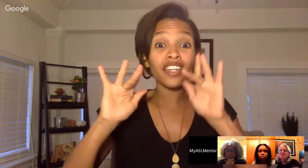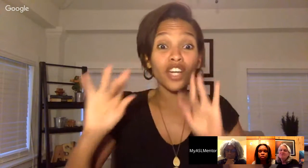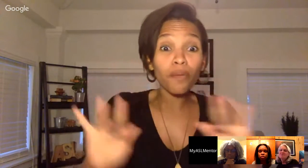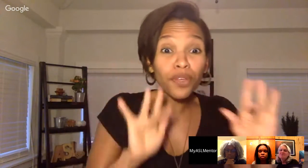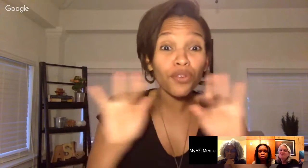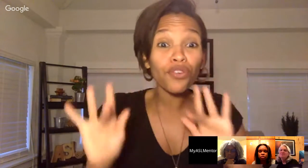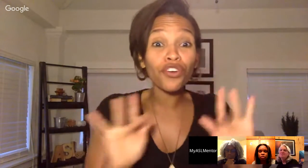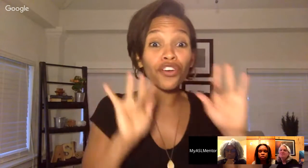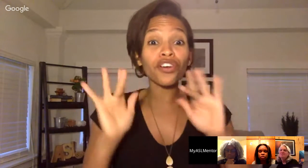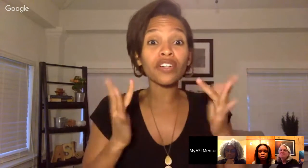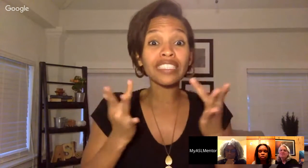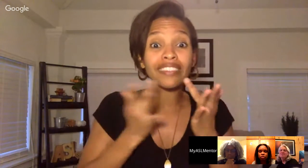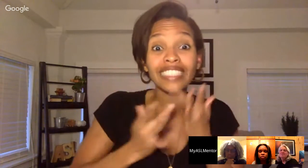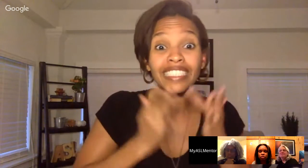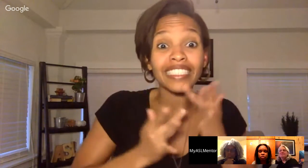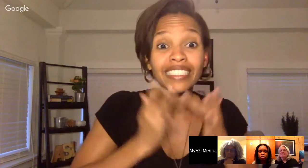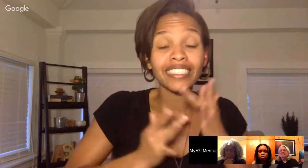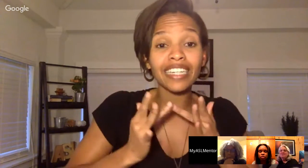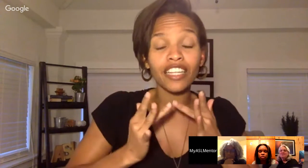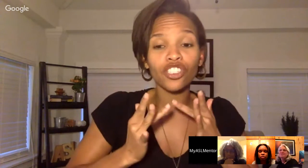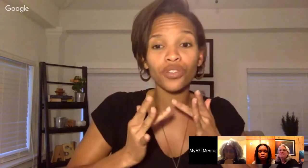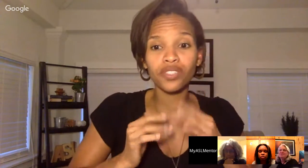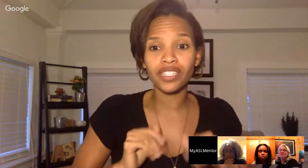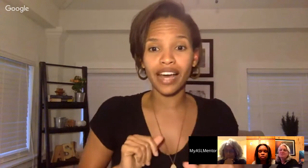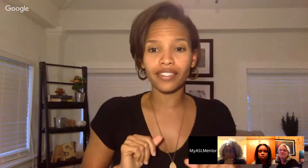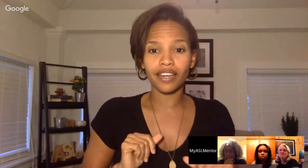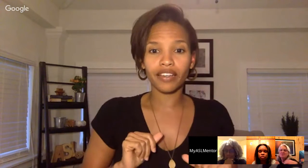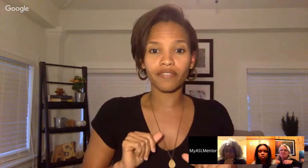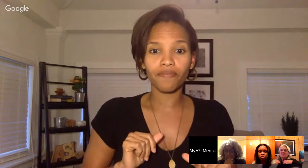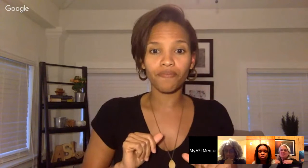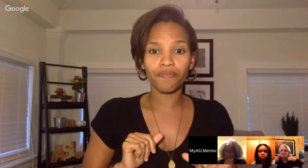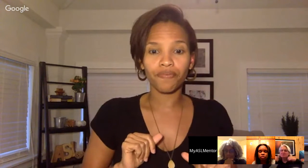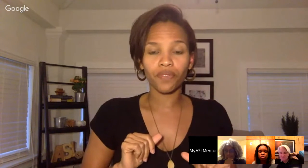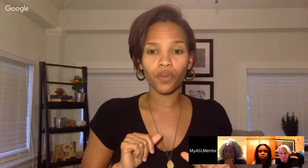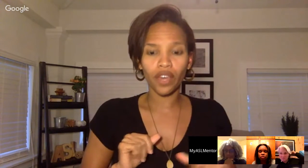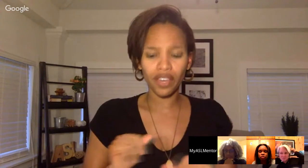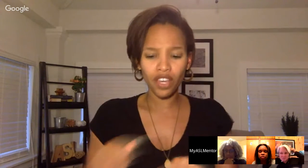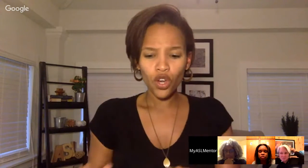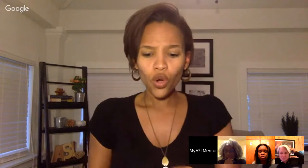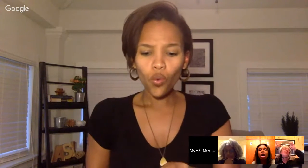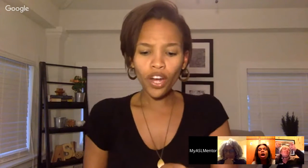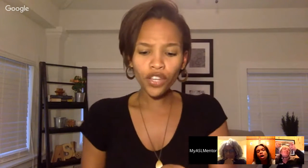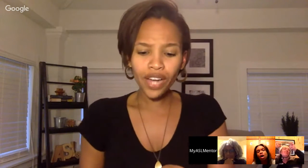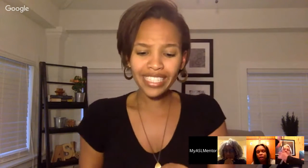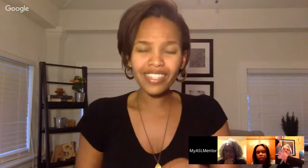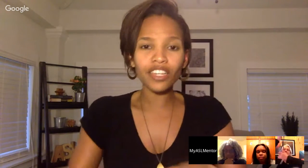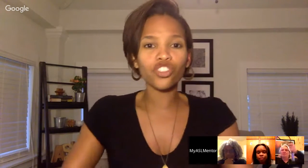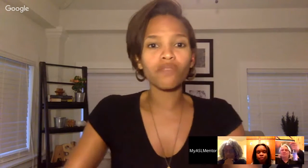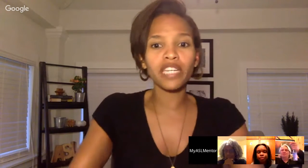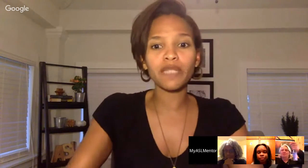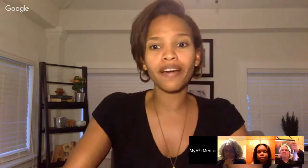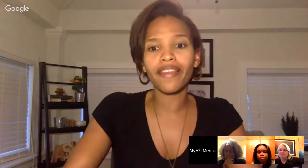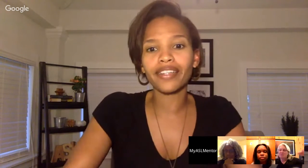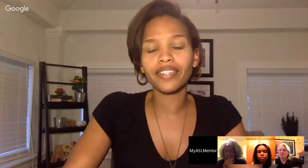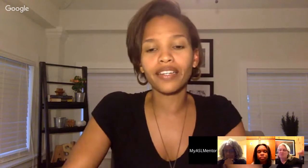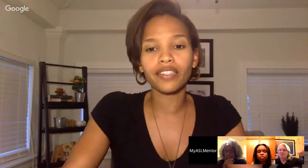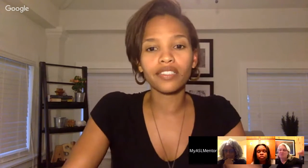online, computer, and then she uses that sign, okay? What do you guys think she means by that